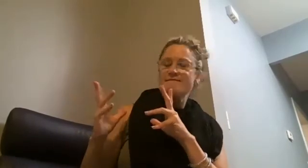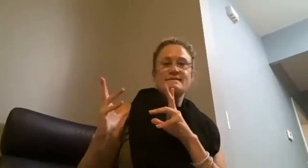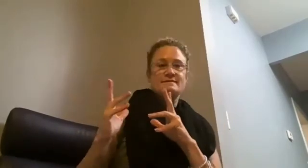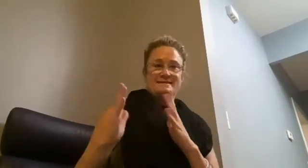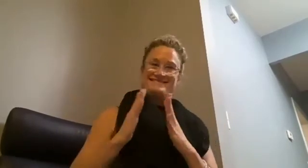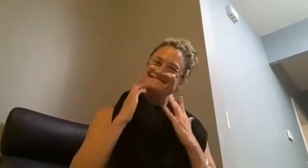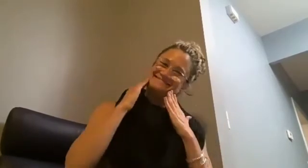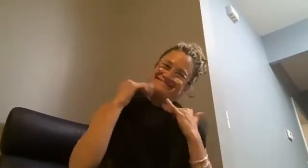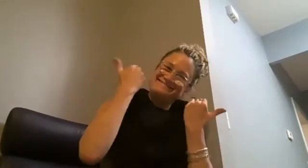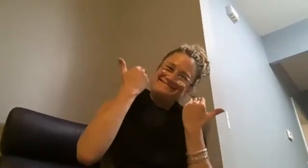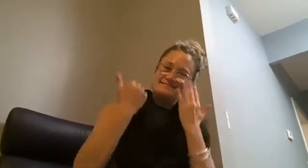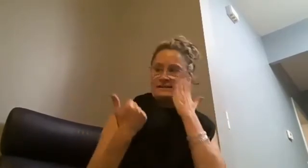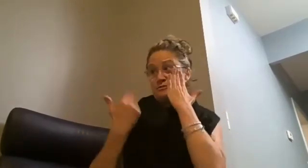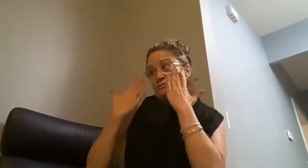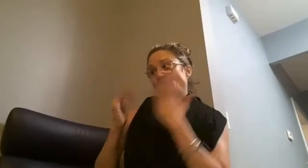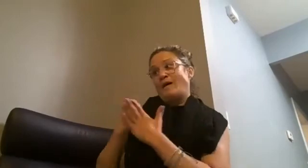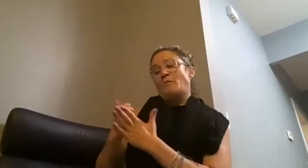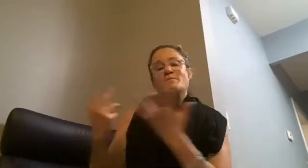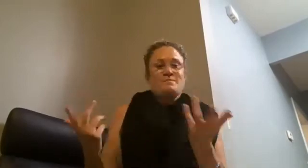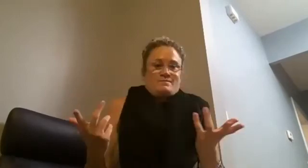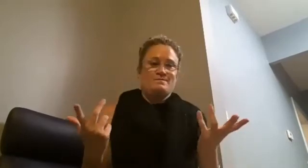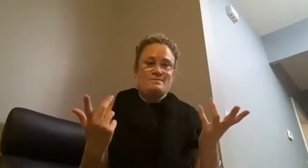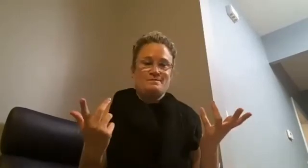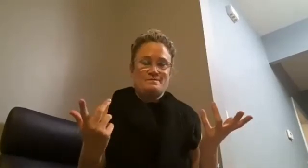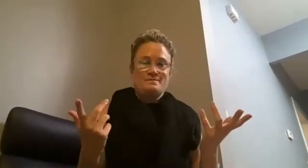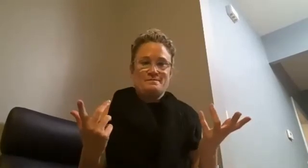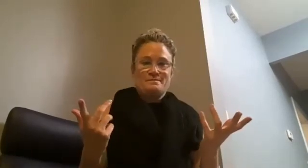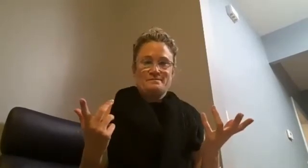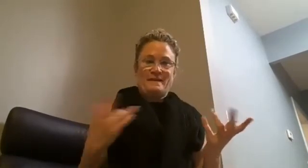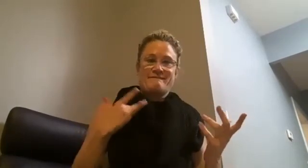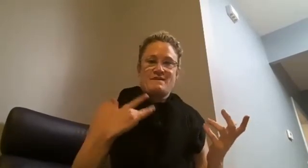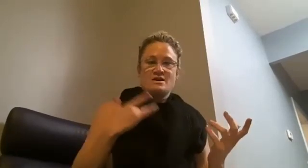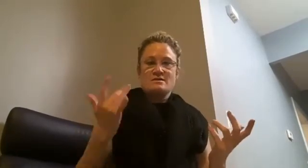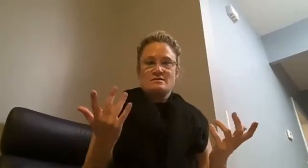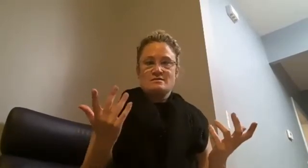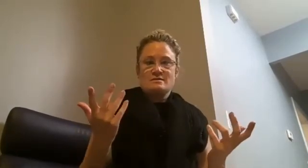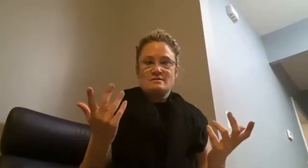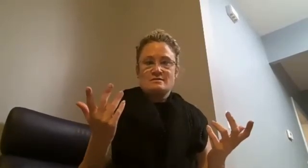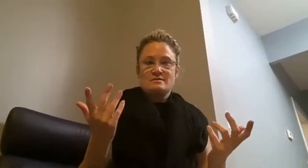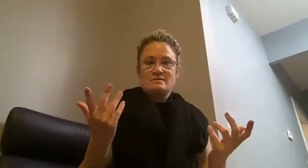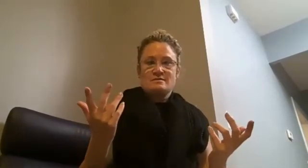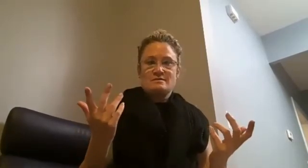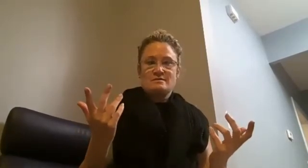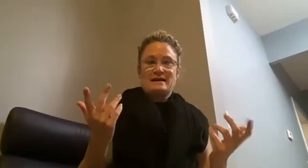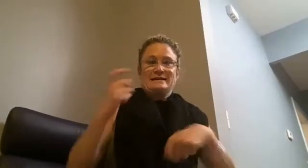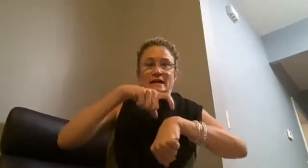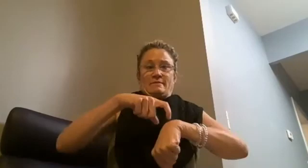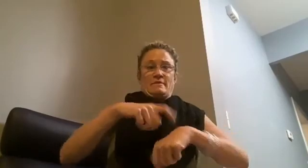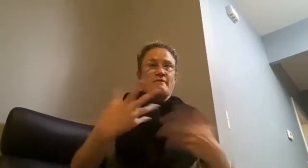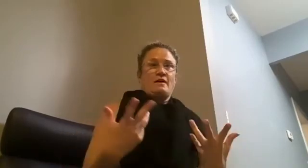I don't know if I actually helped her, but I felt surprised by the fact that in that moment of crisis, the only thing that I felt compelled to do was